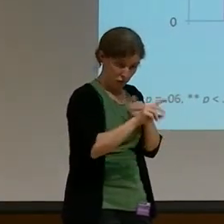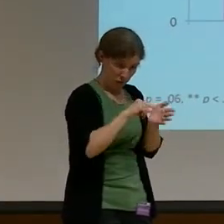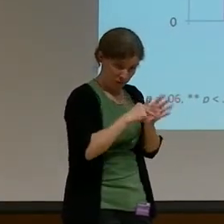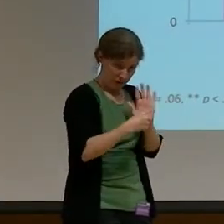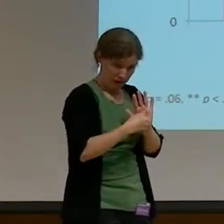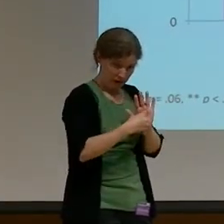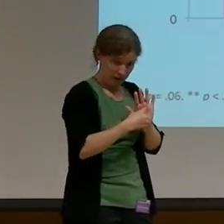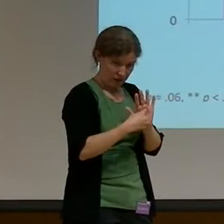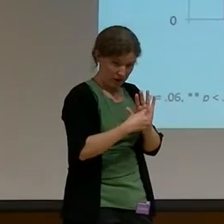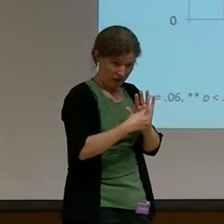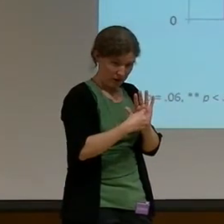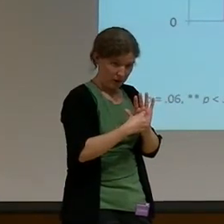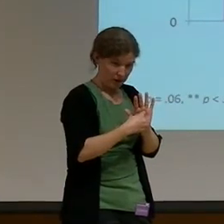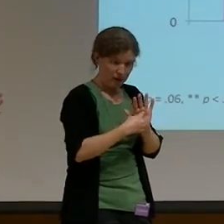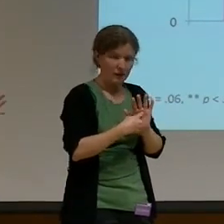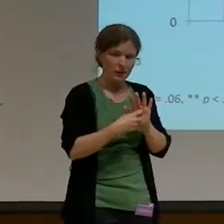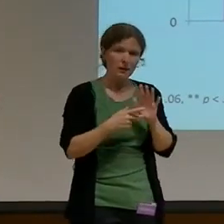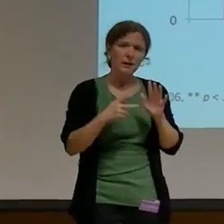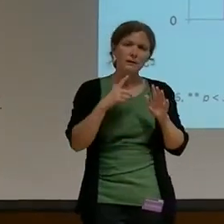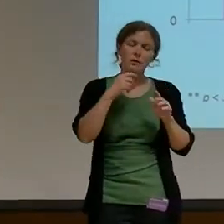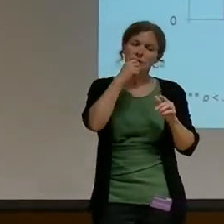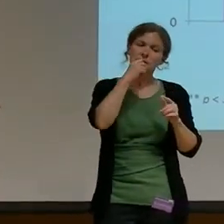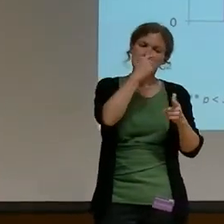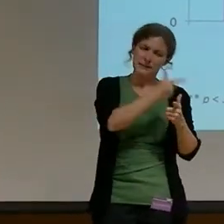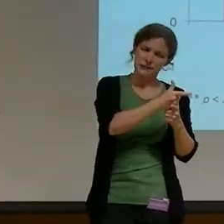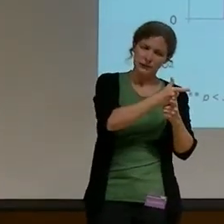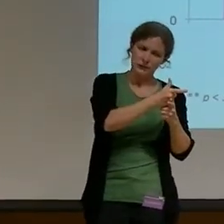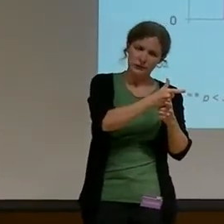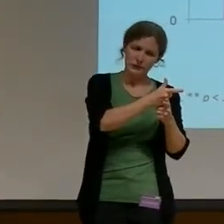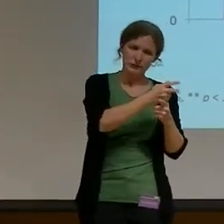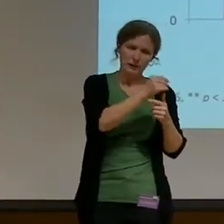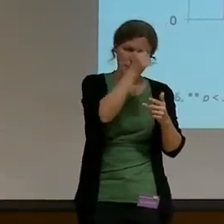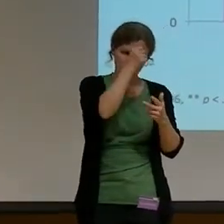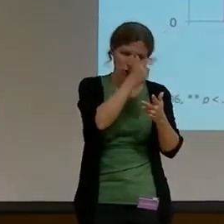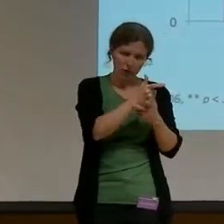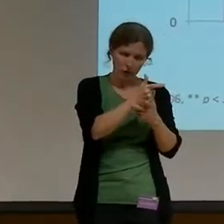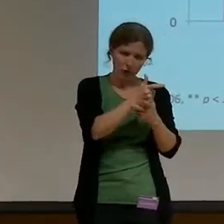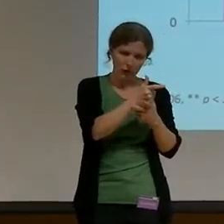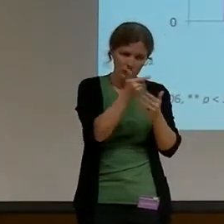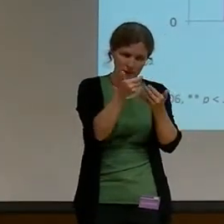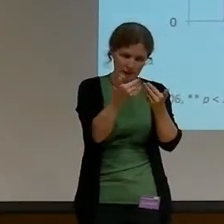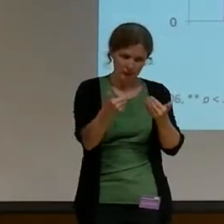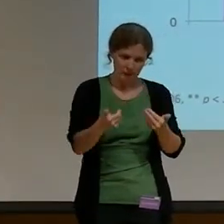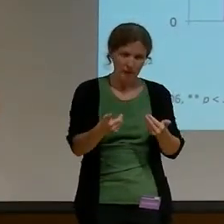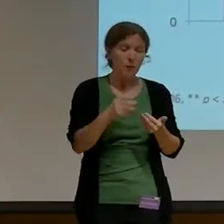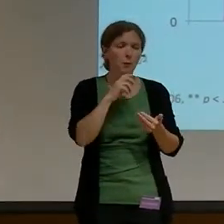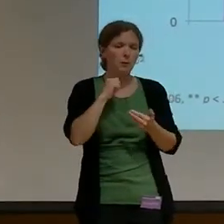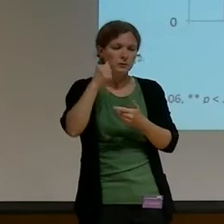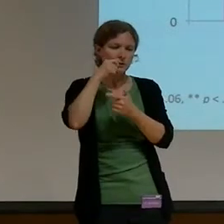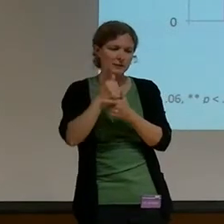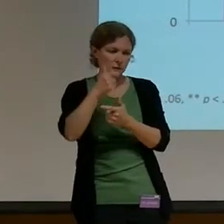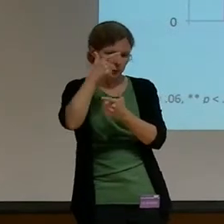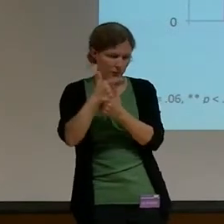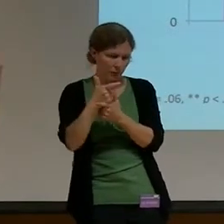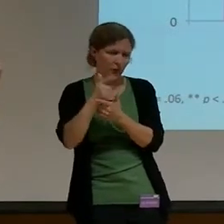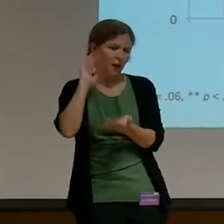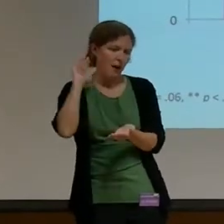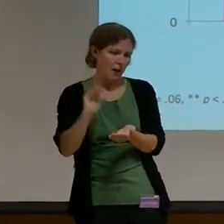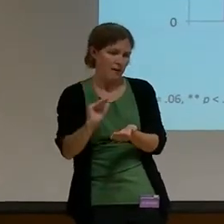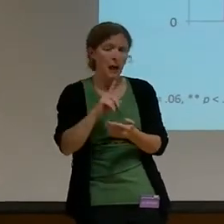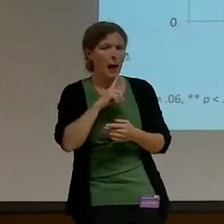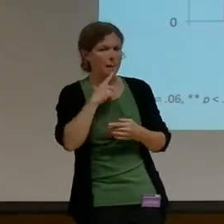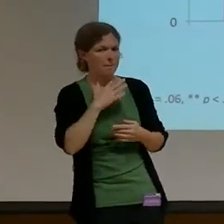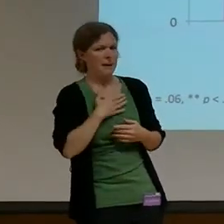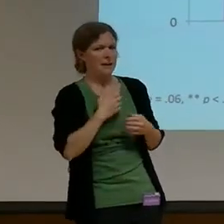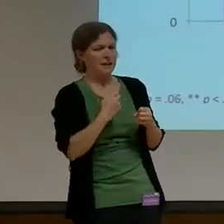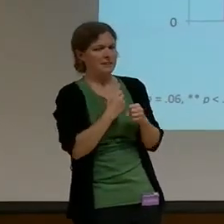said? Well, for sisters, it was sisters and brothers will be separated out, so older sisters and older brothers. I'm not presenting the